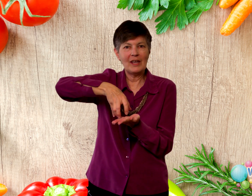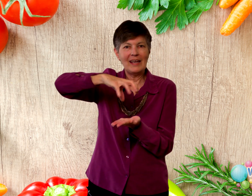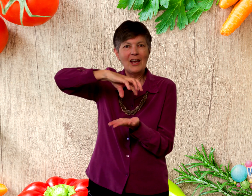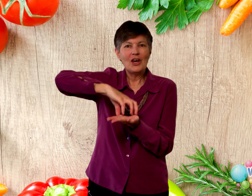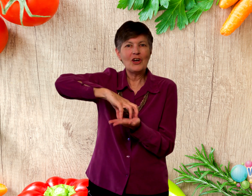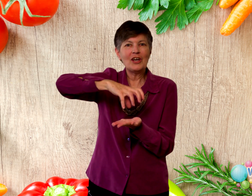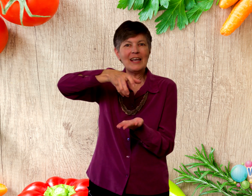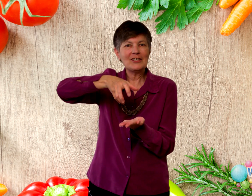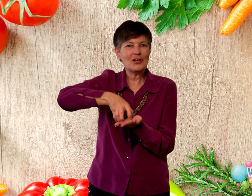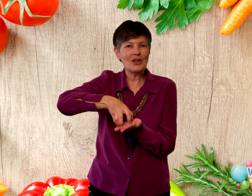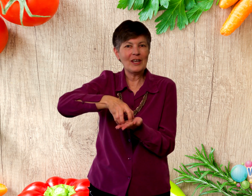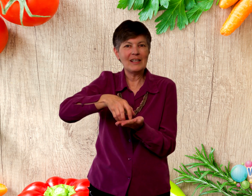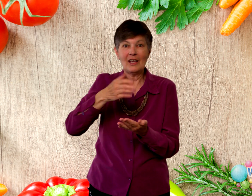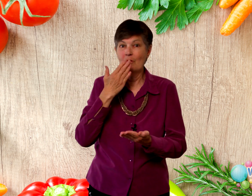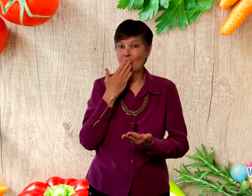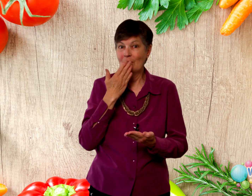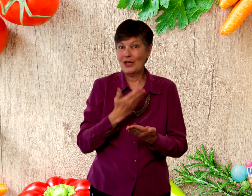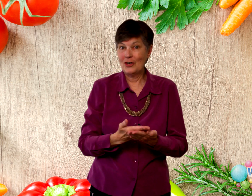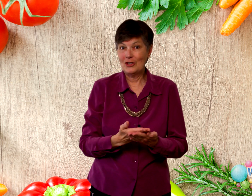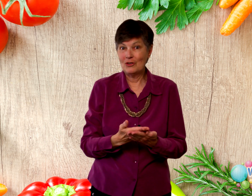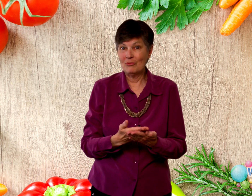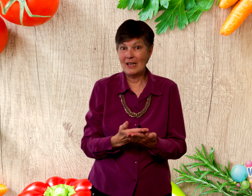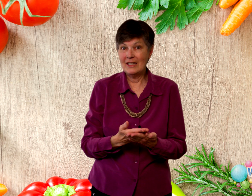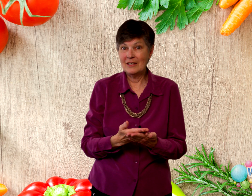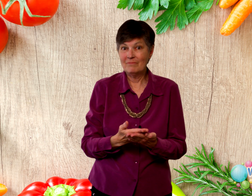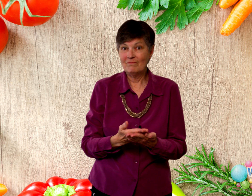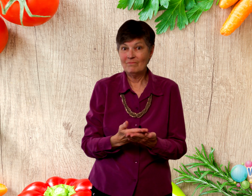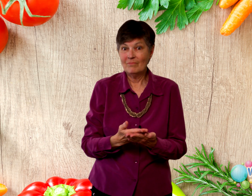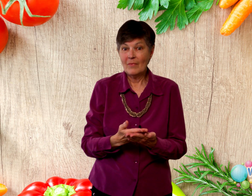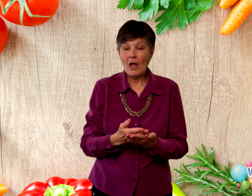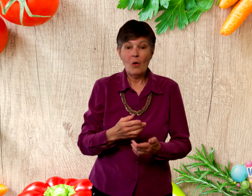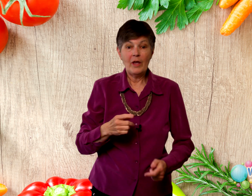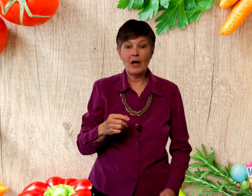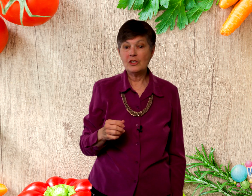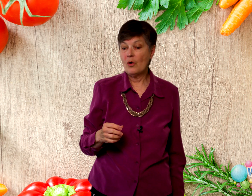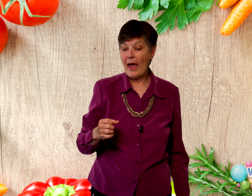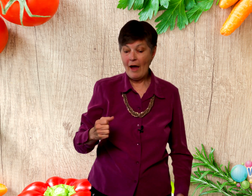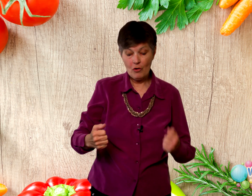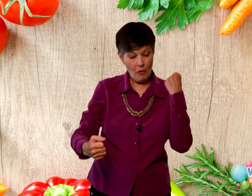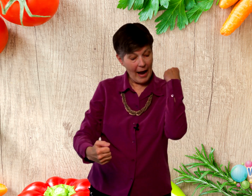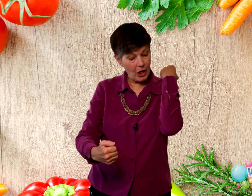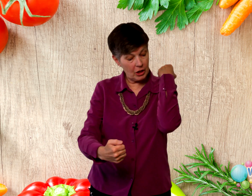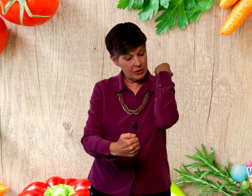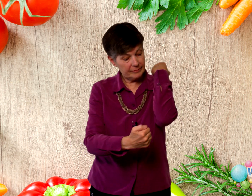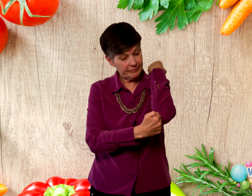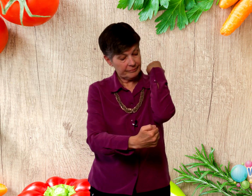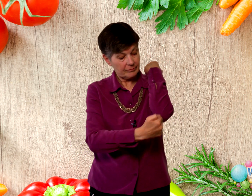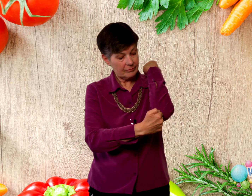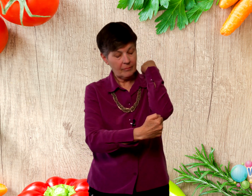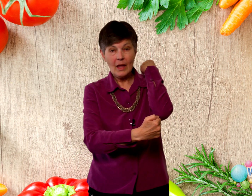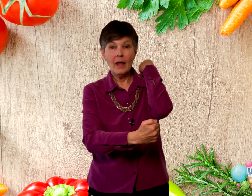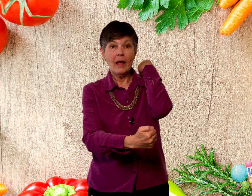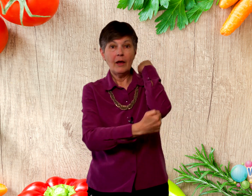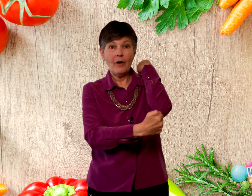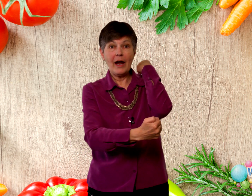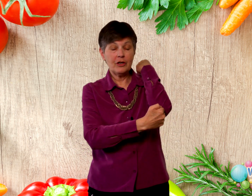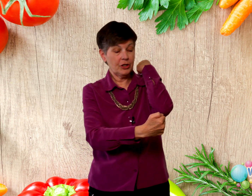cookie. Cookies, cookies, a really good treat. We also have crackers. Crackers, you're